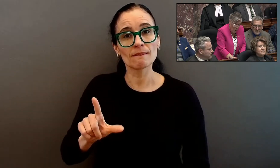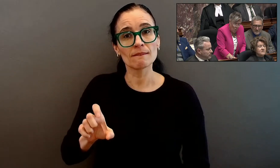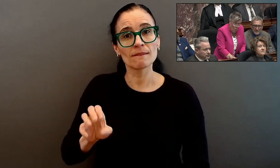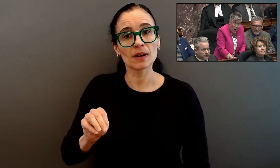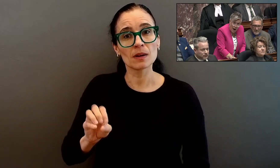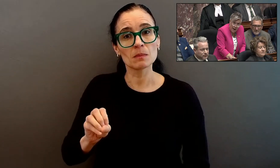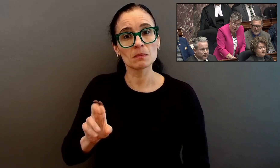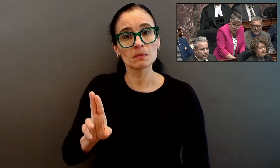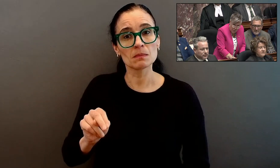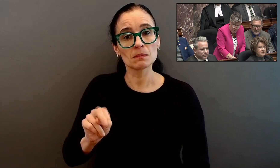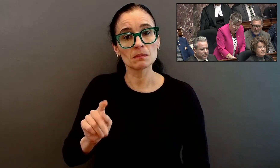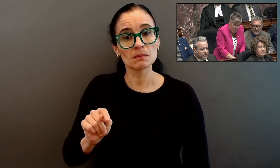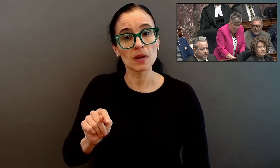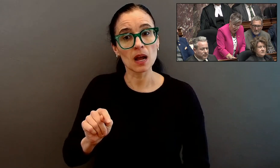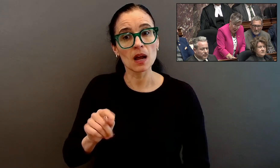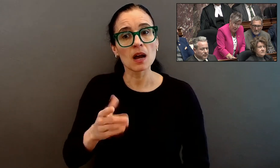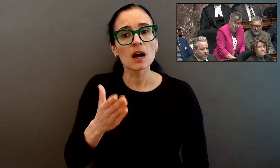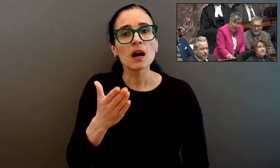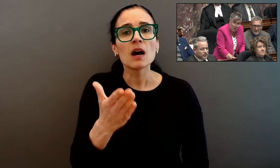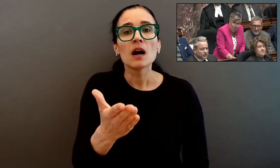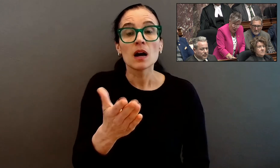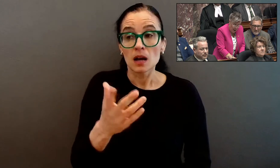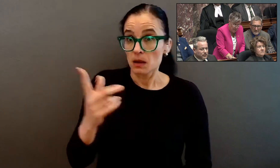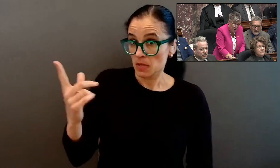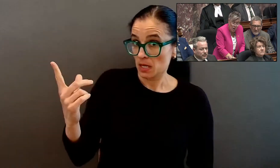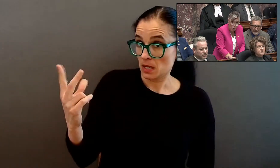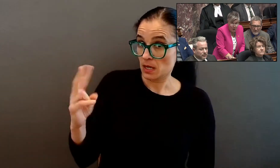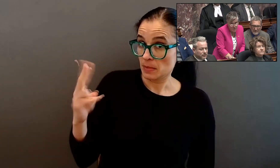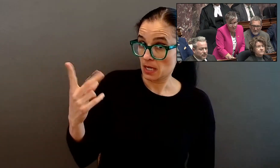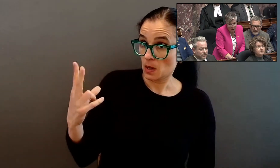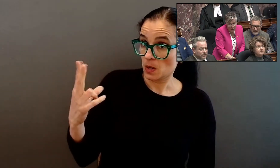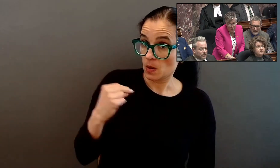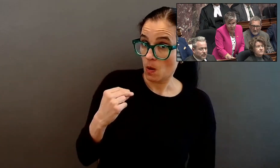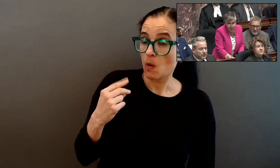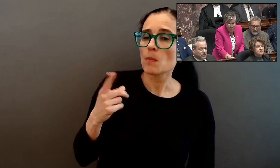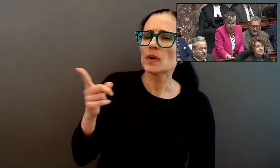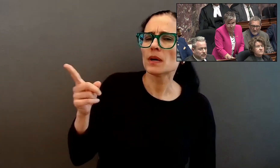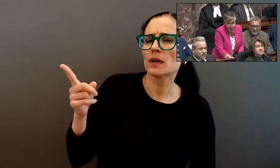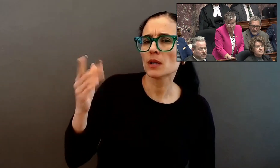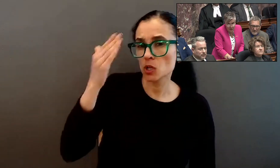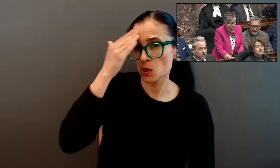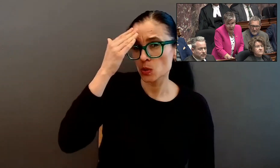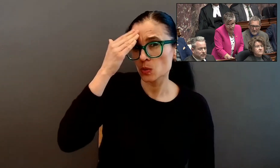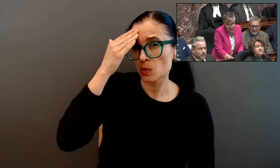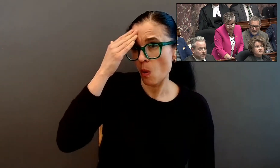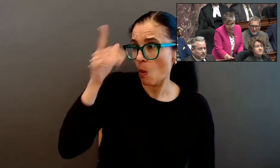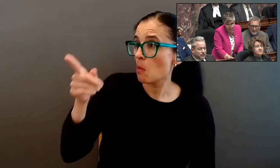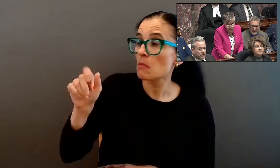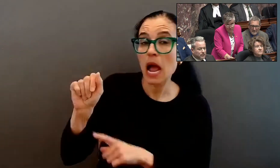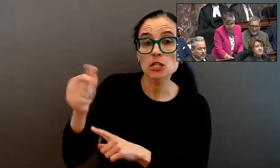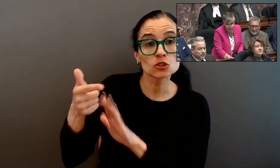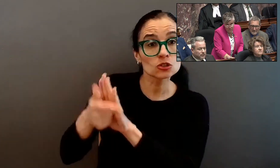know why the Premier's friend, Michael Bryant, was fired from legal aid?